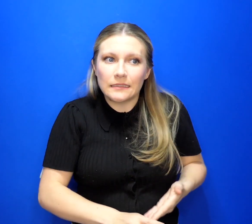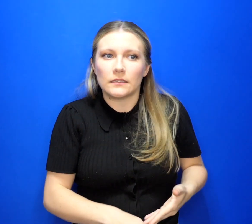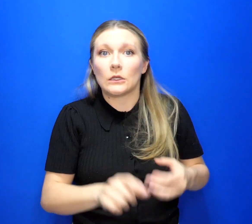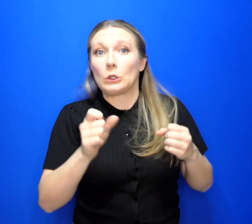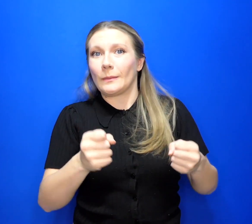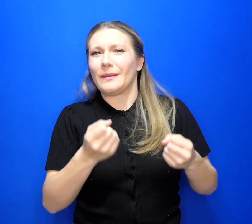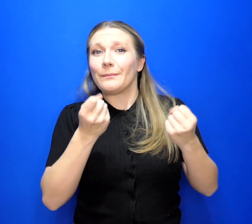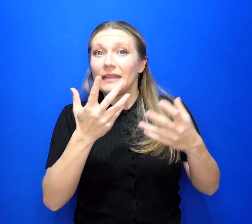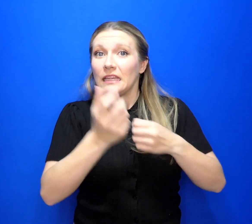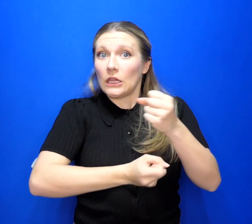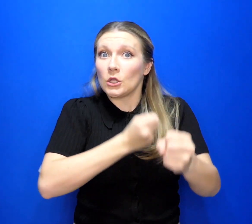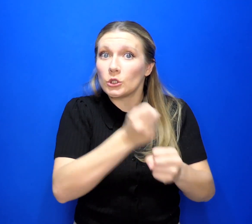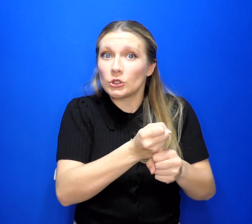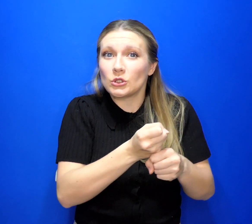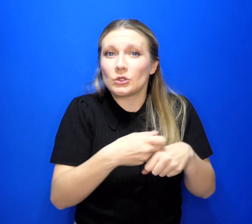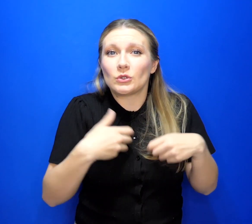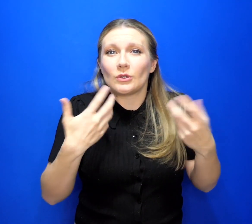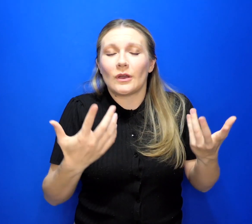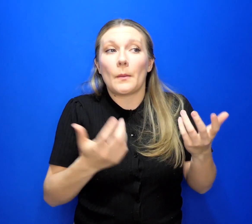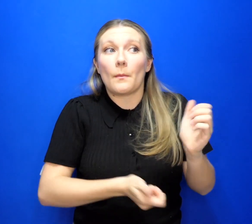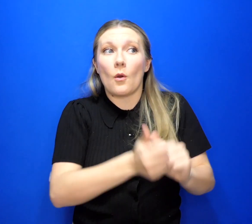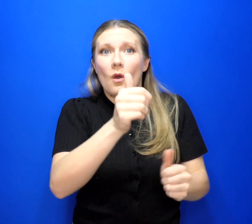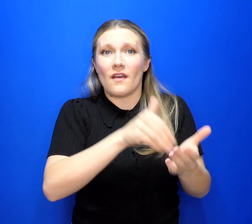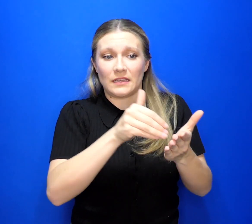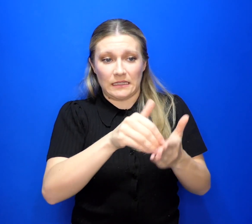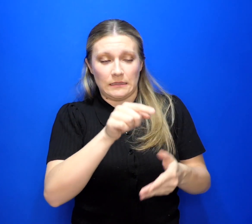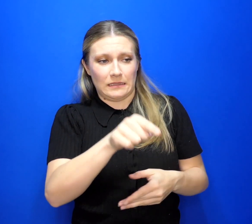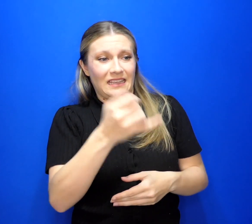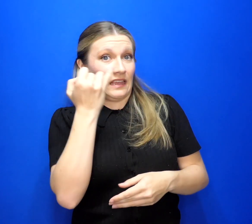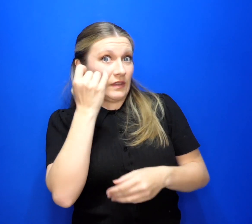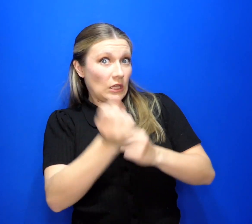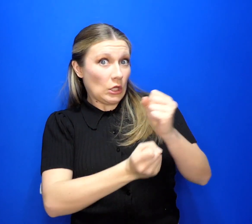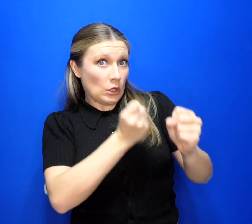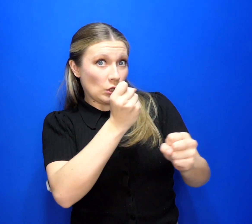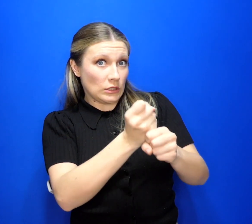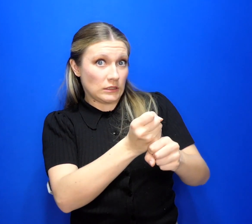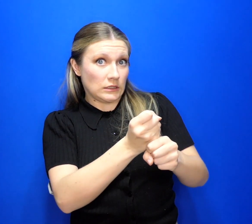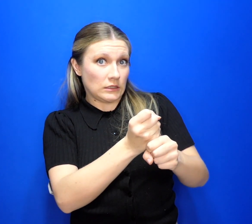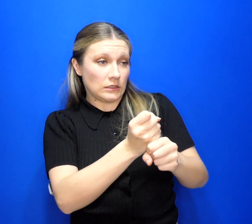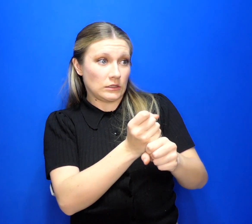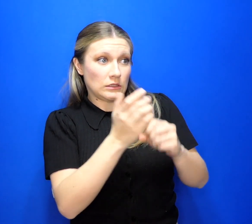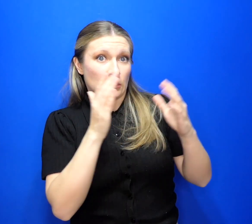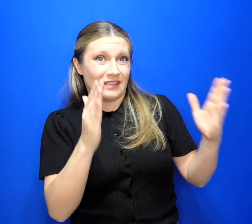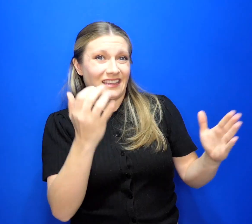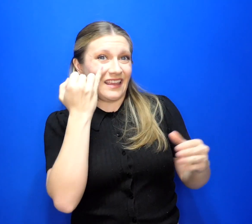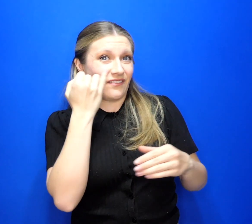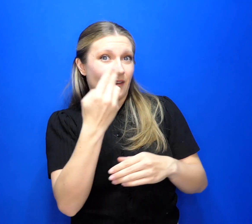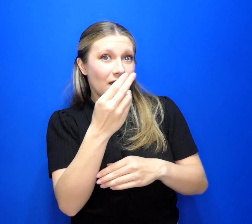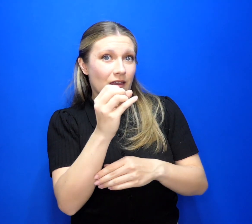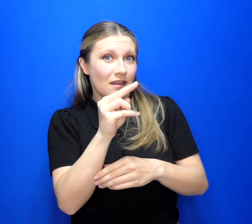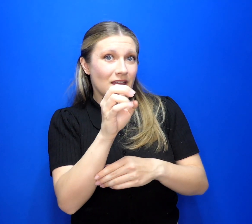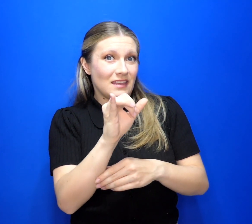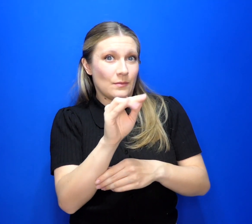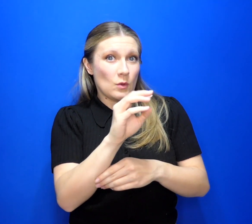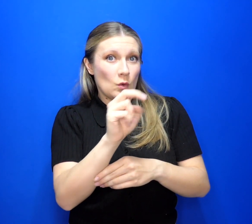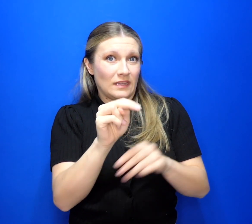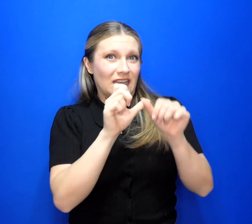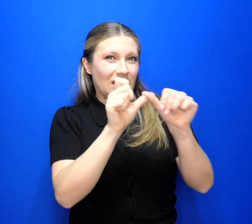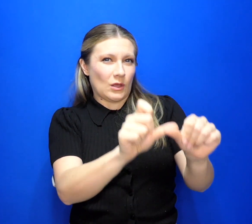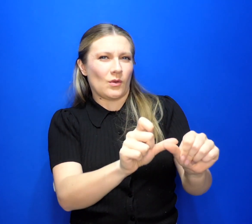could even be years. And for the most part, the years, that length of time in honeymoon, I